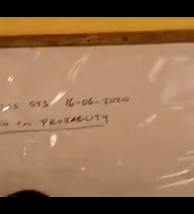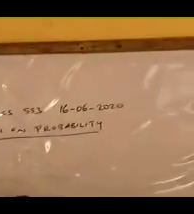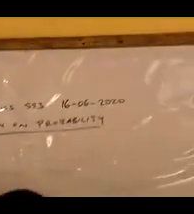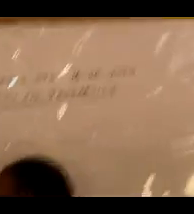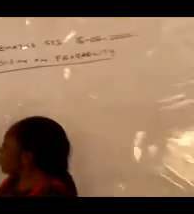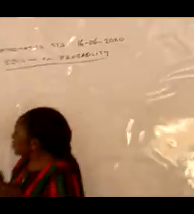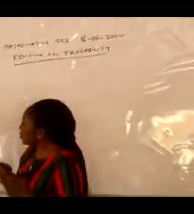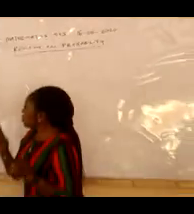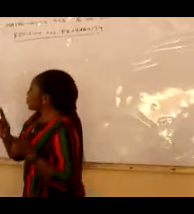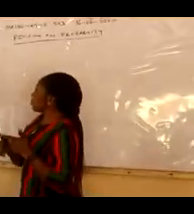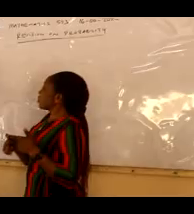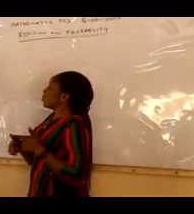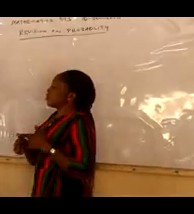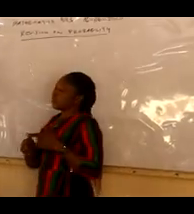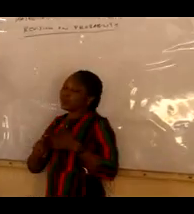of